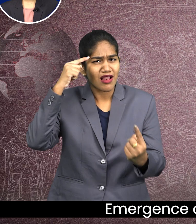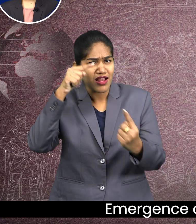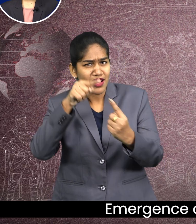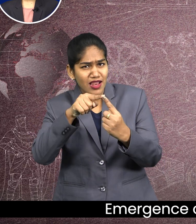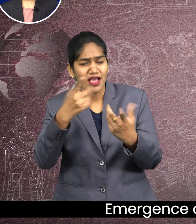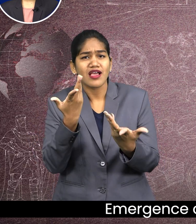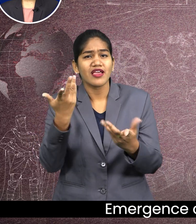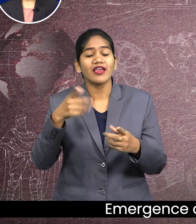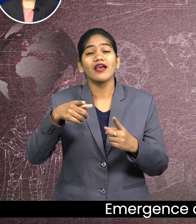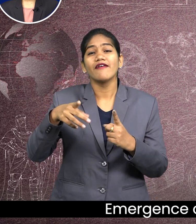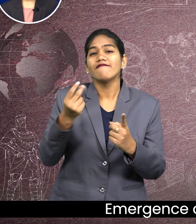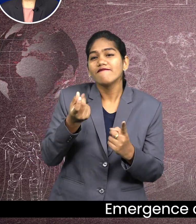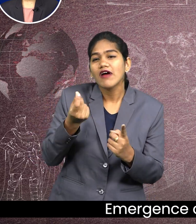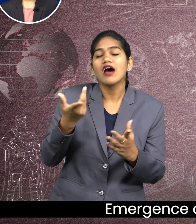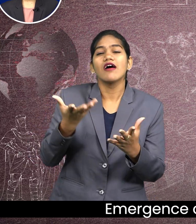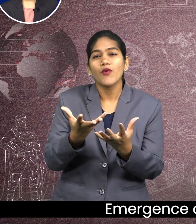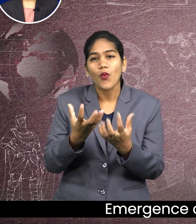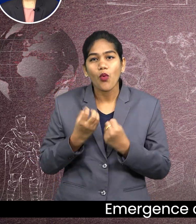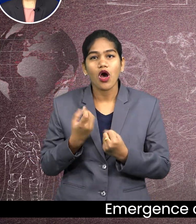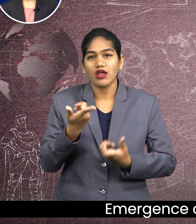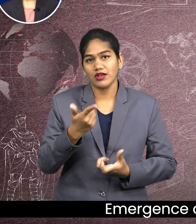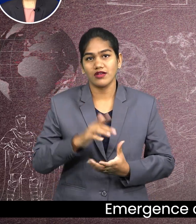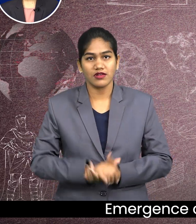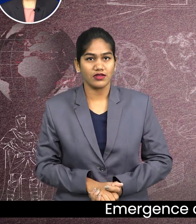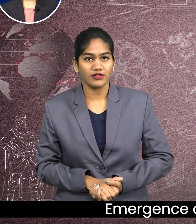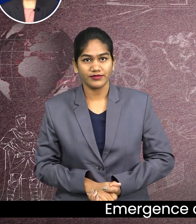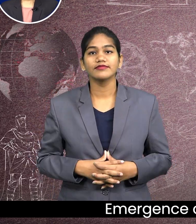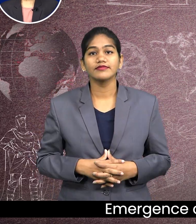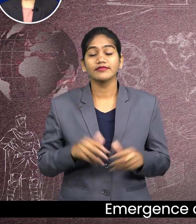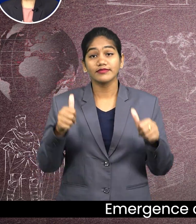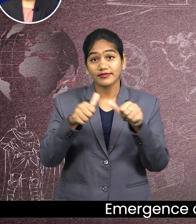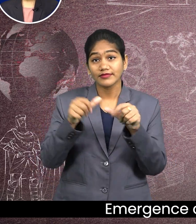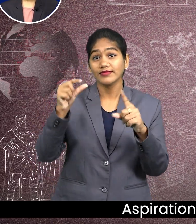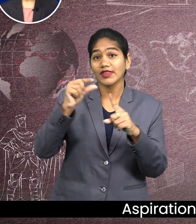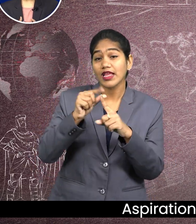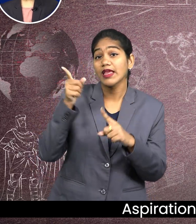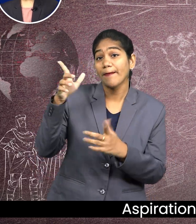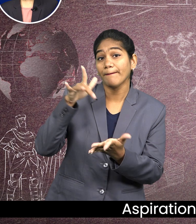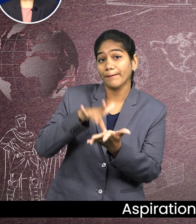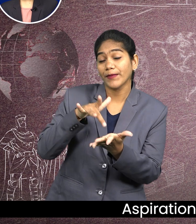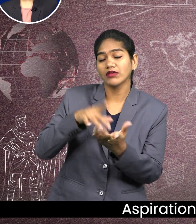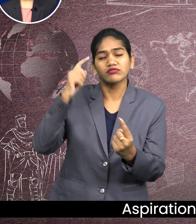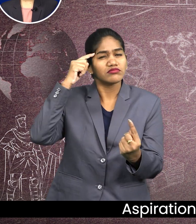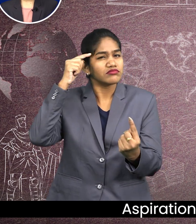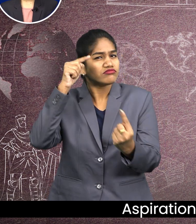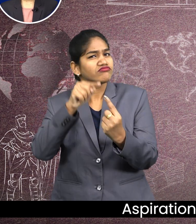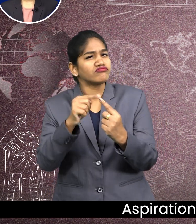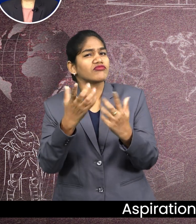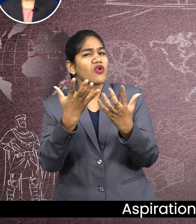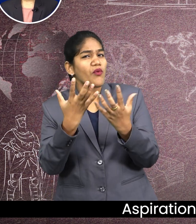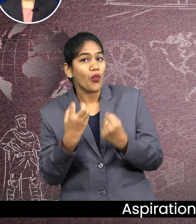aspirations of Andhra Pradesh,